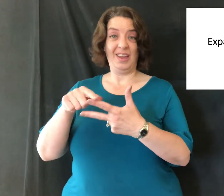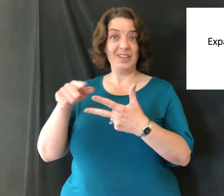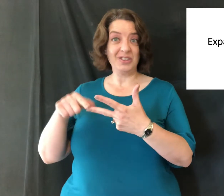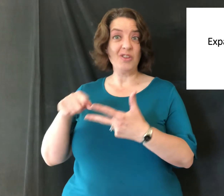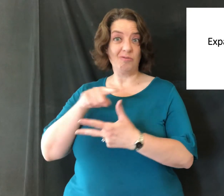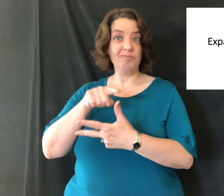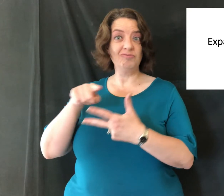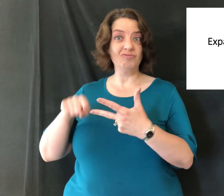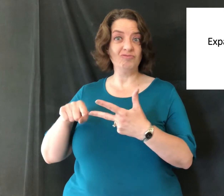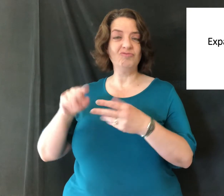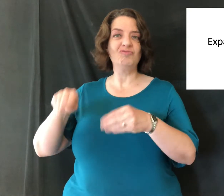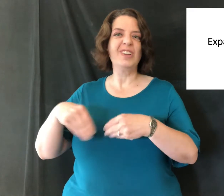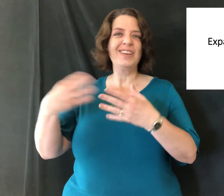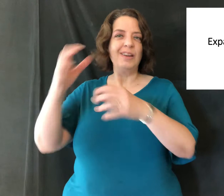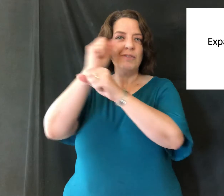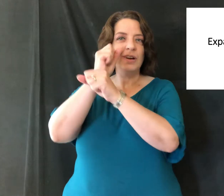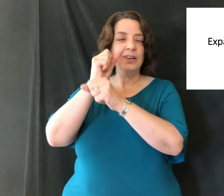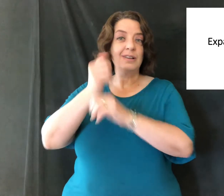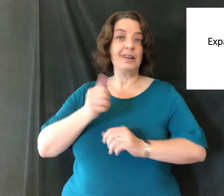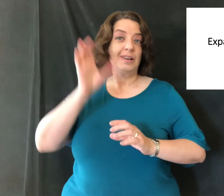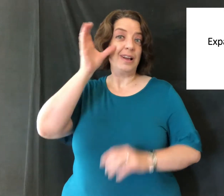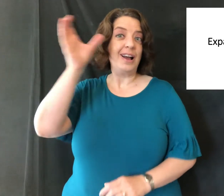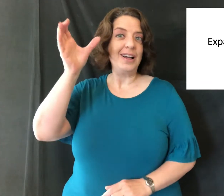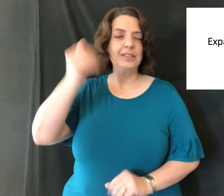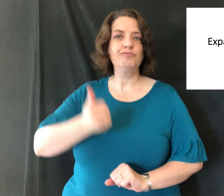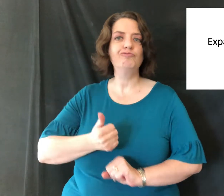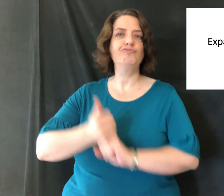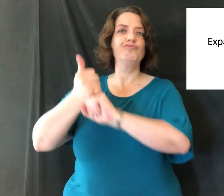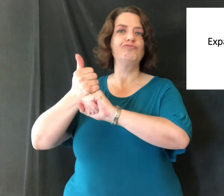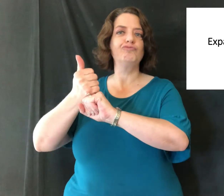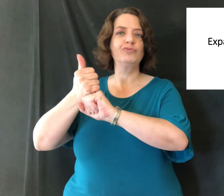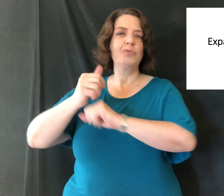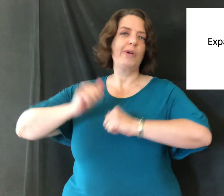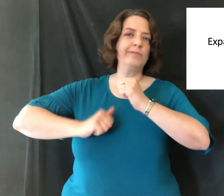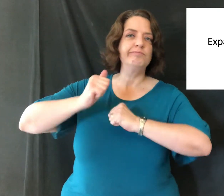All of those words give the concept of a support structure.